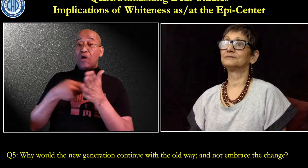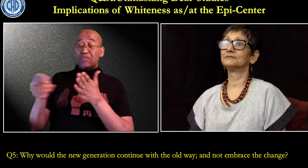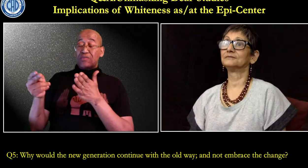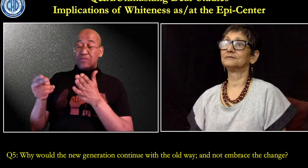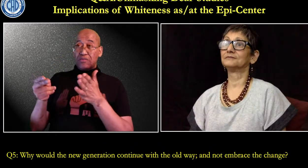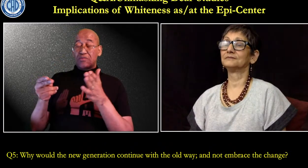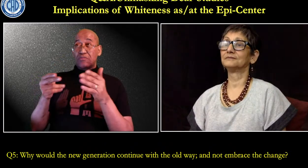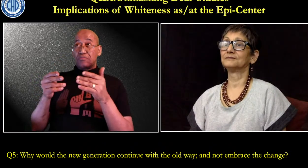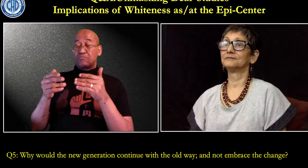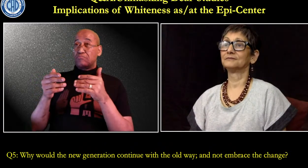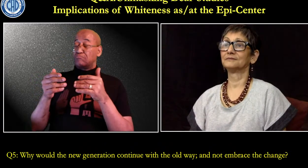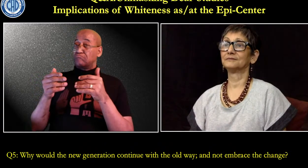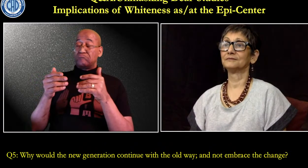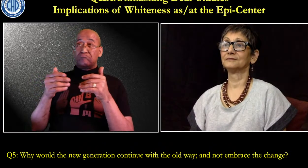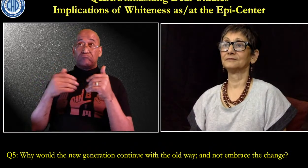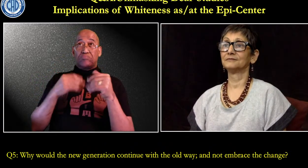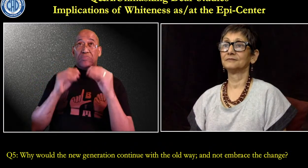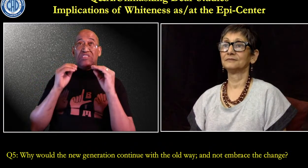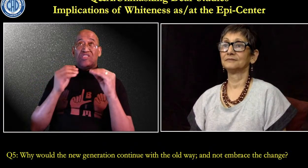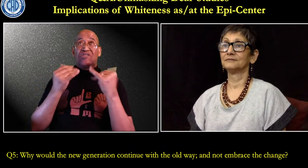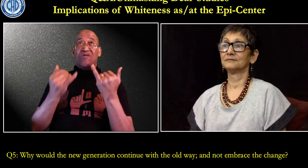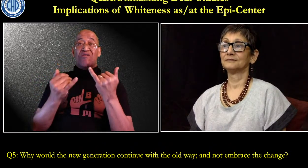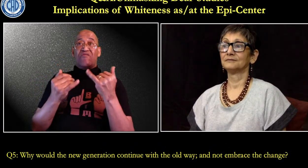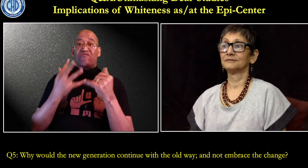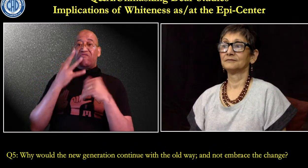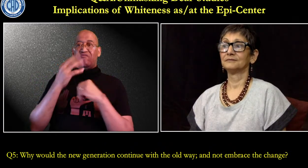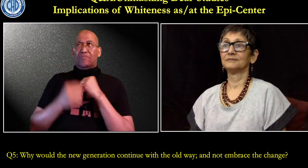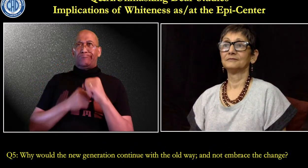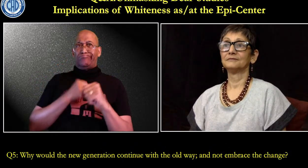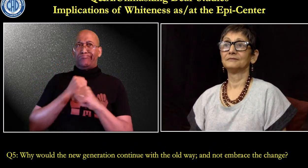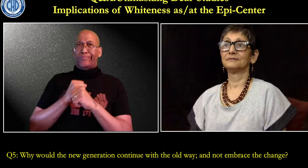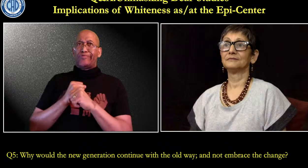oppression. And honestly,